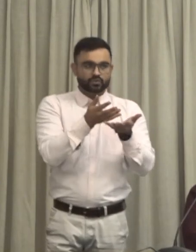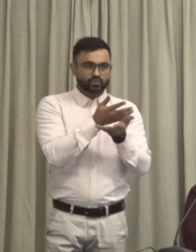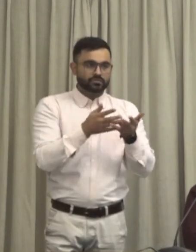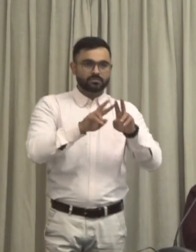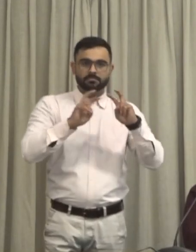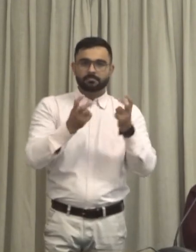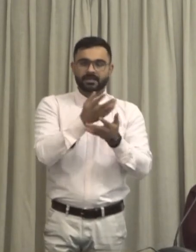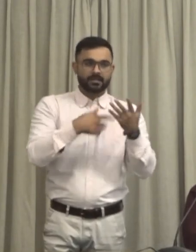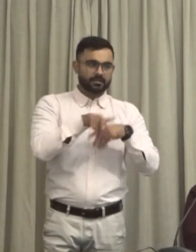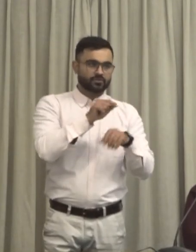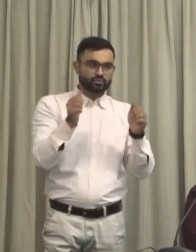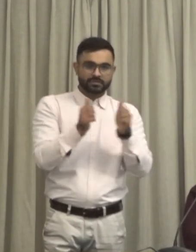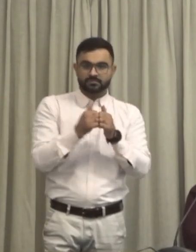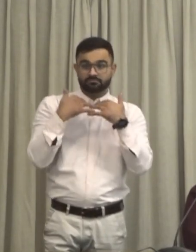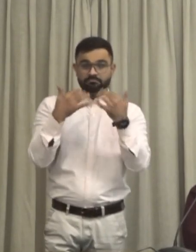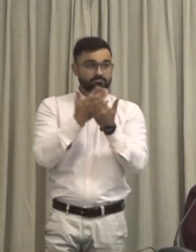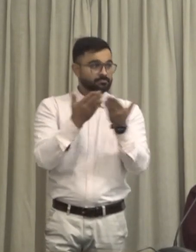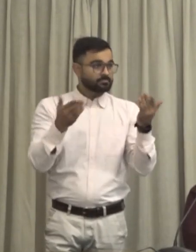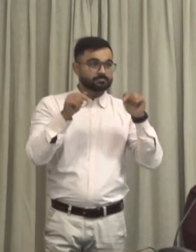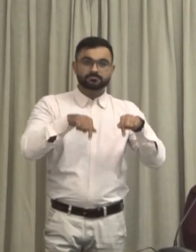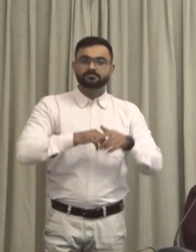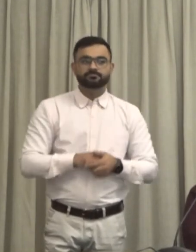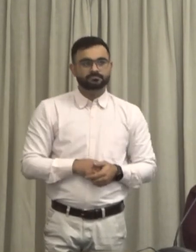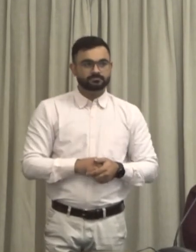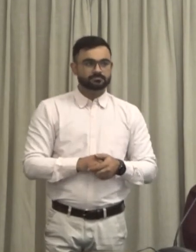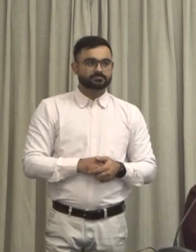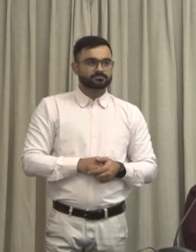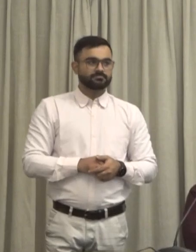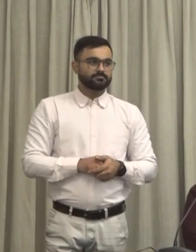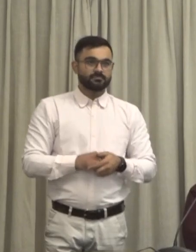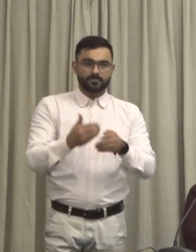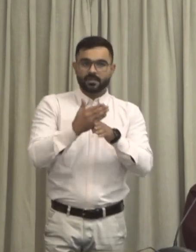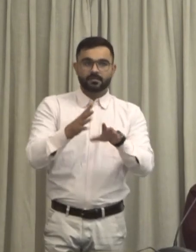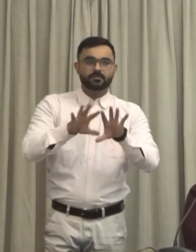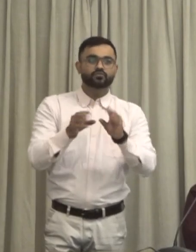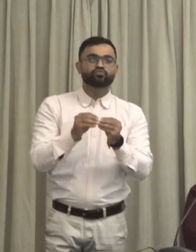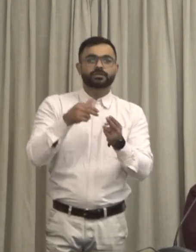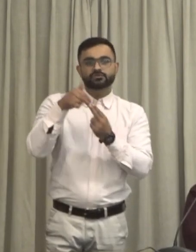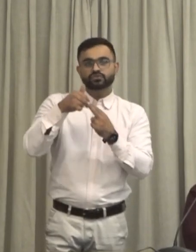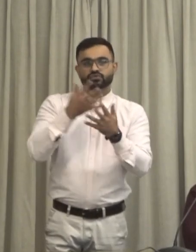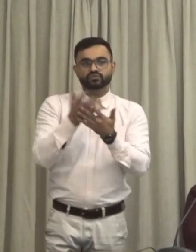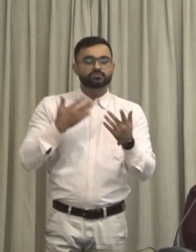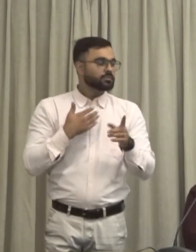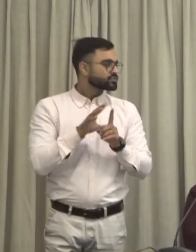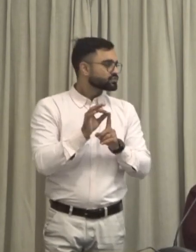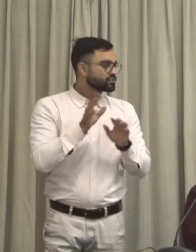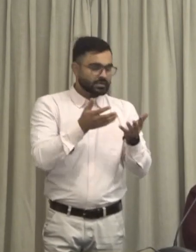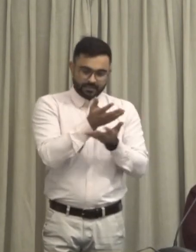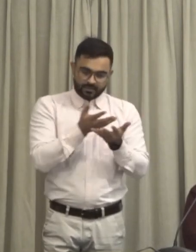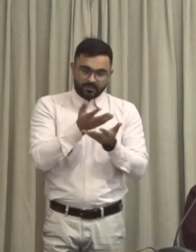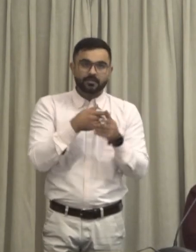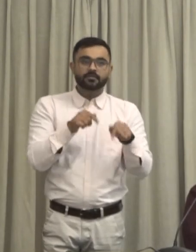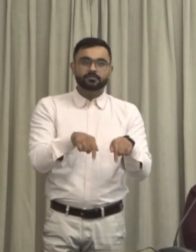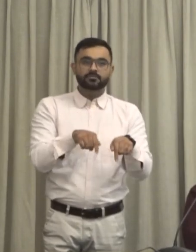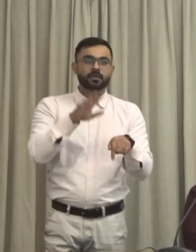with our panelists and with you as an audience today. As part of this series, what we usually do is we discuss